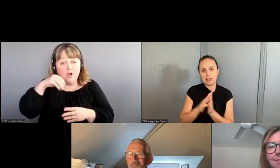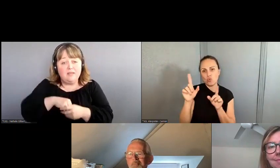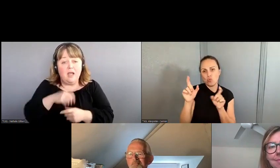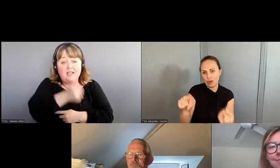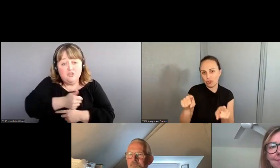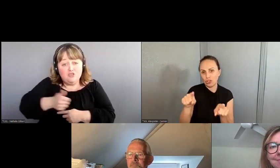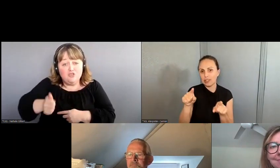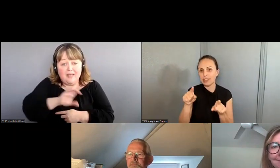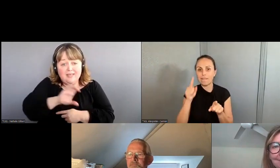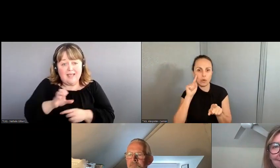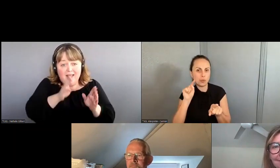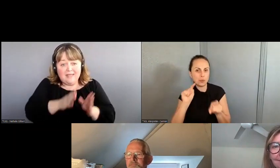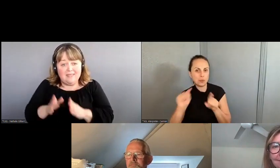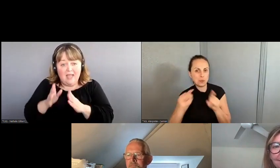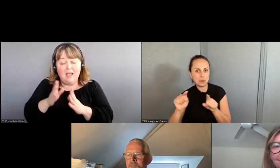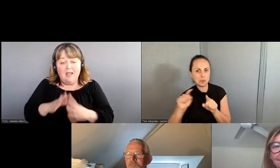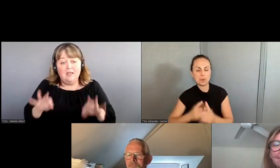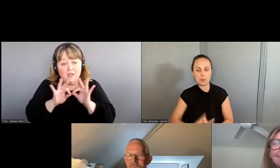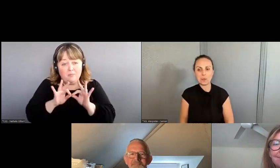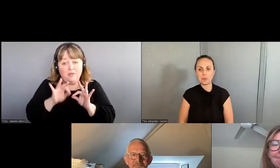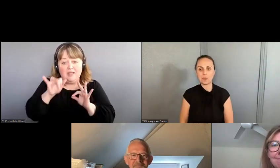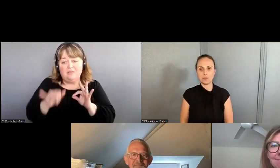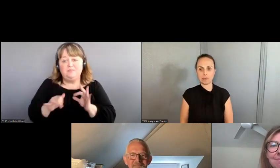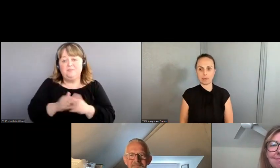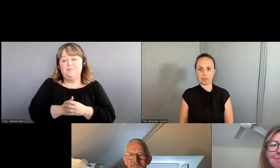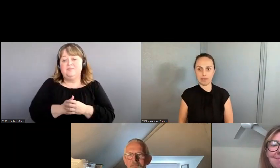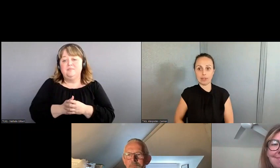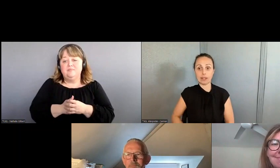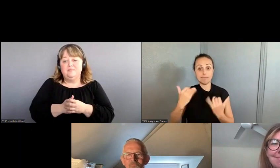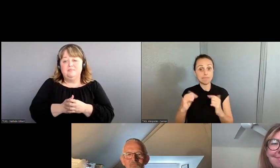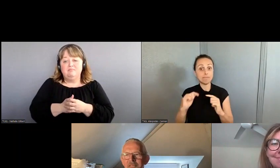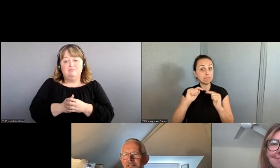two of you both. Over to you.